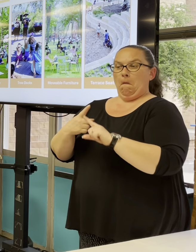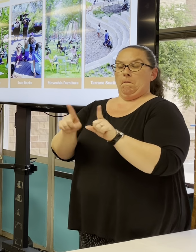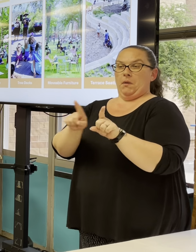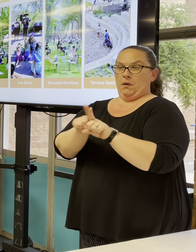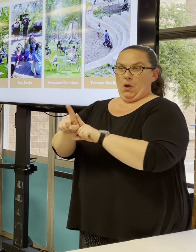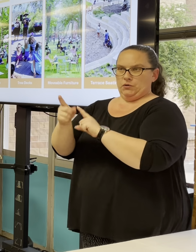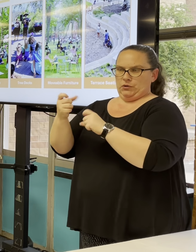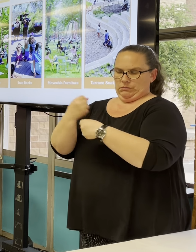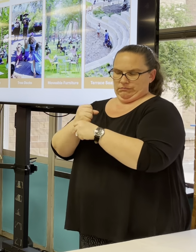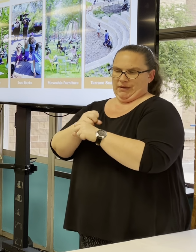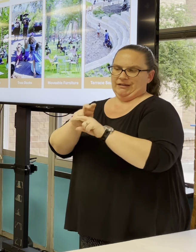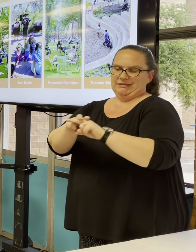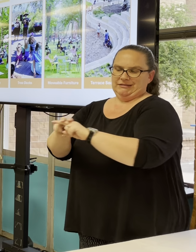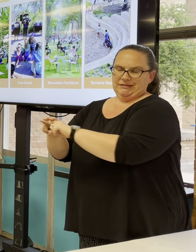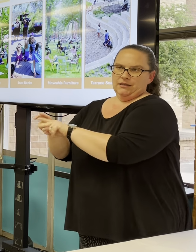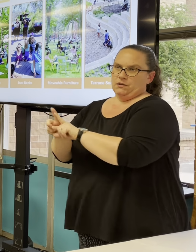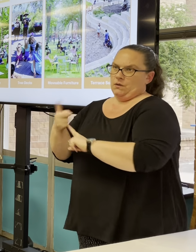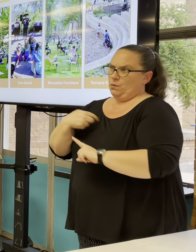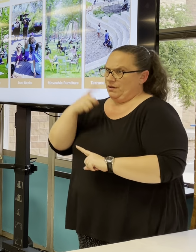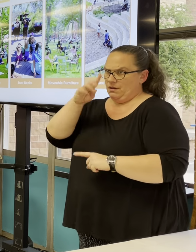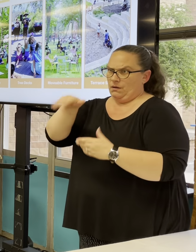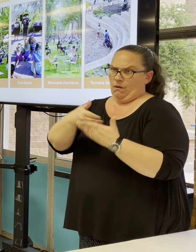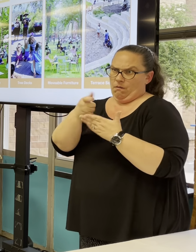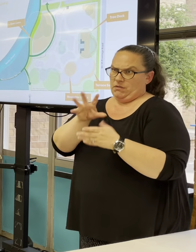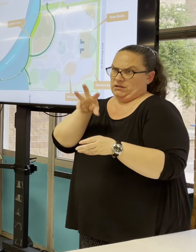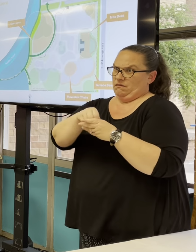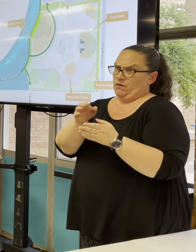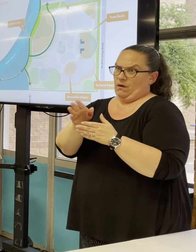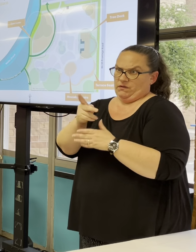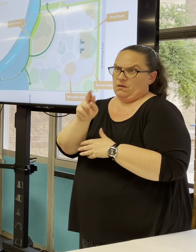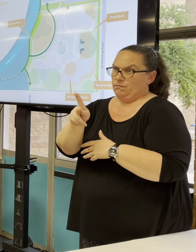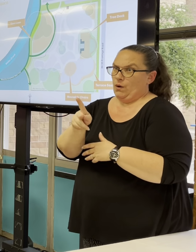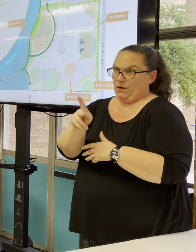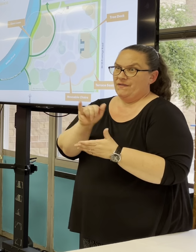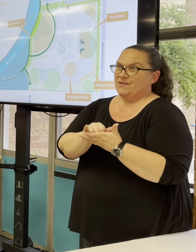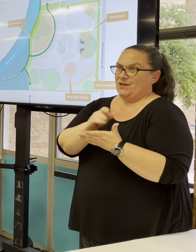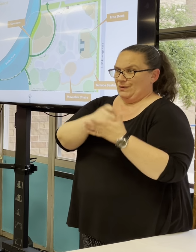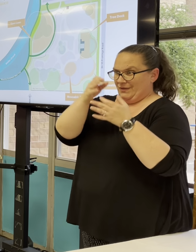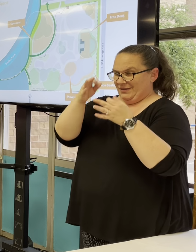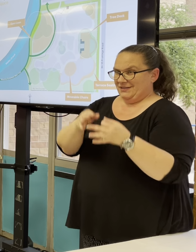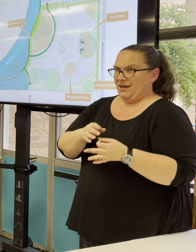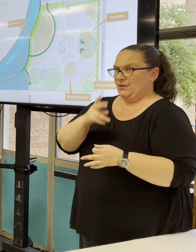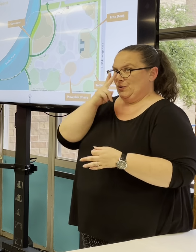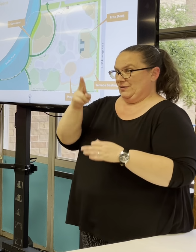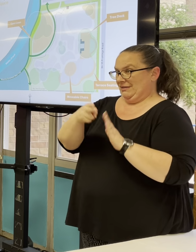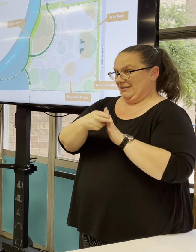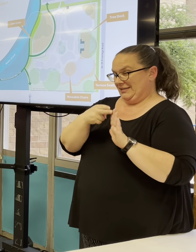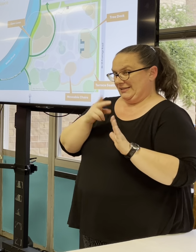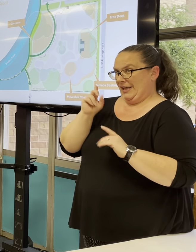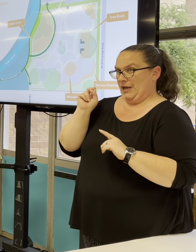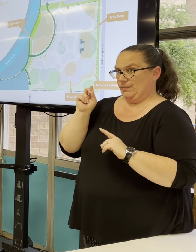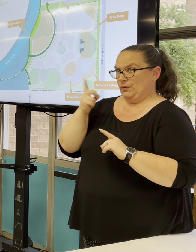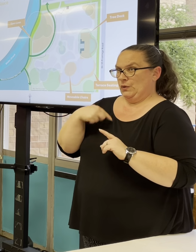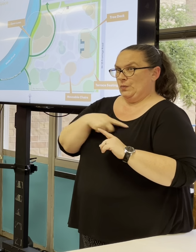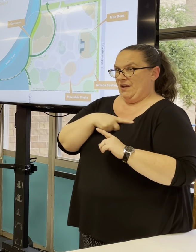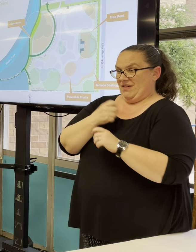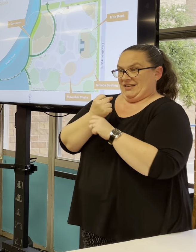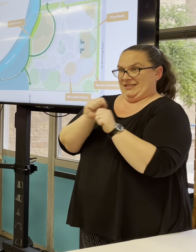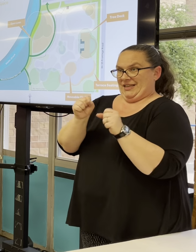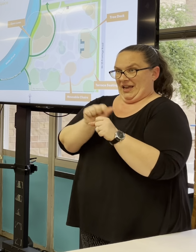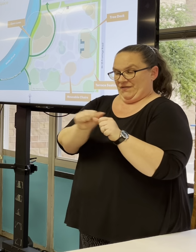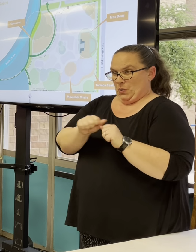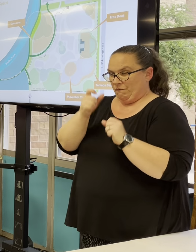terrace seating. And we think all of this should be in the park. And that's what we've drawn, is that you can see this labeled where we have a safe zone for a